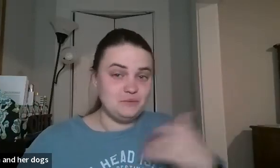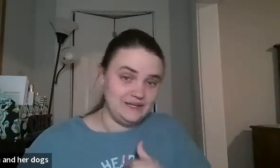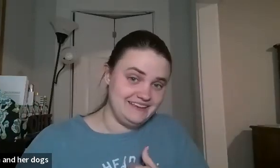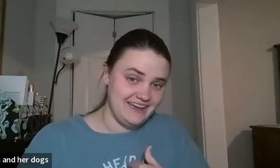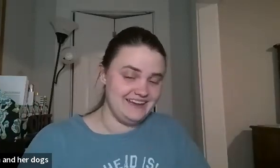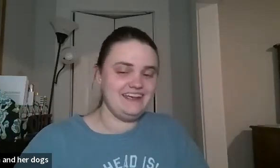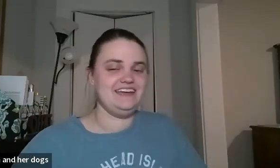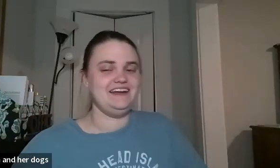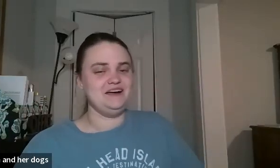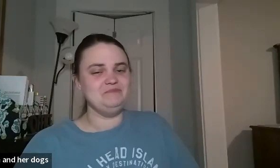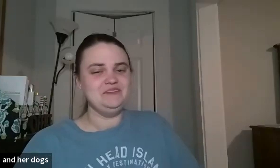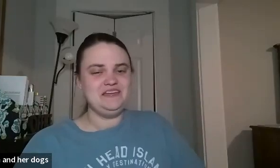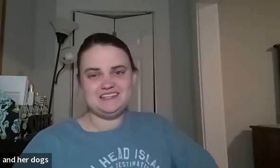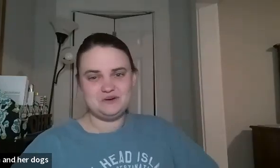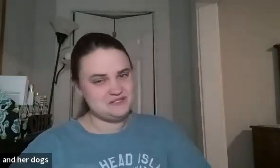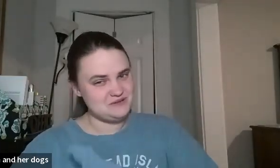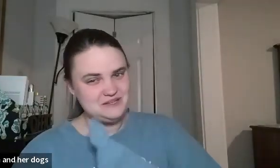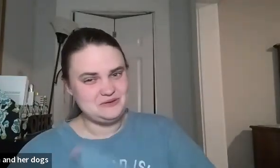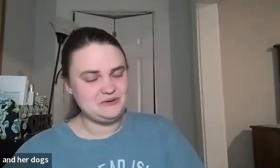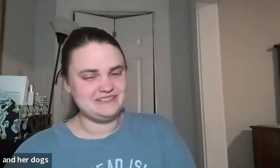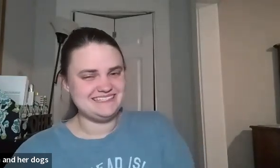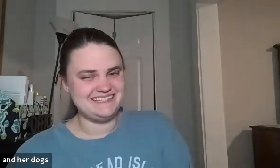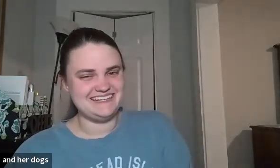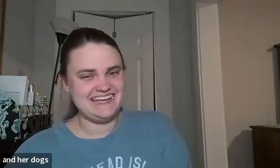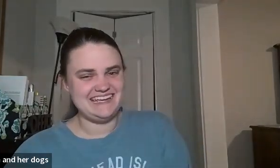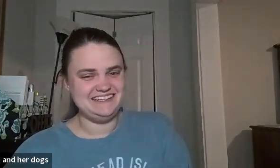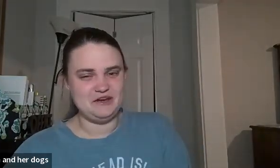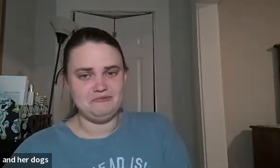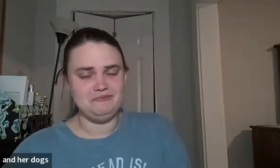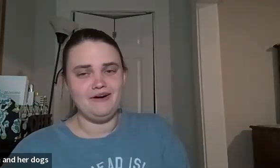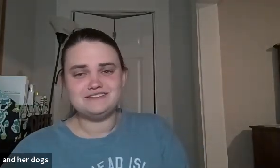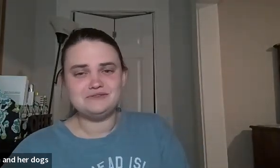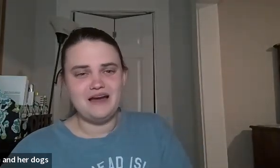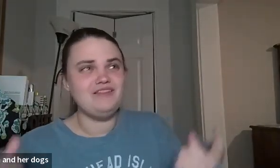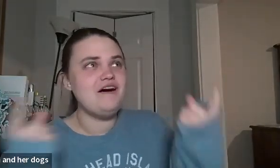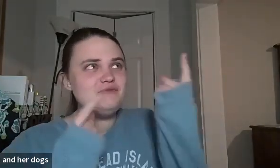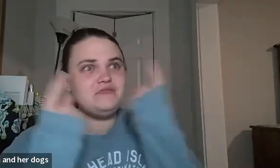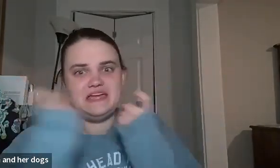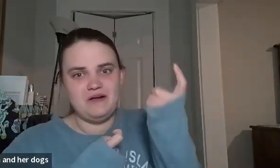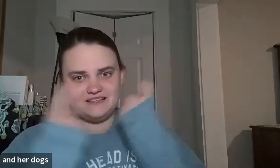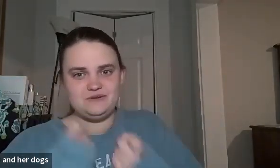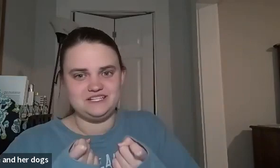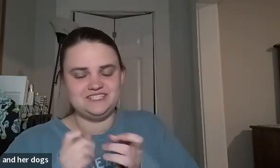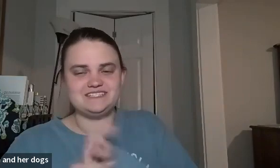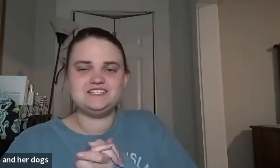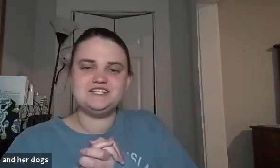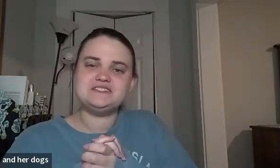we can. And it's always really cool to see it. And, also I love when they will ask questions, because,